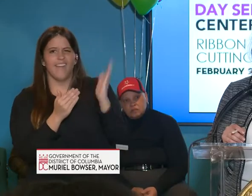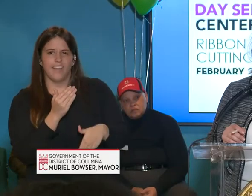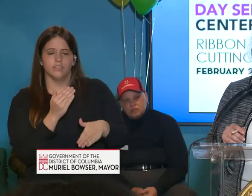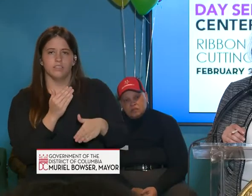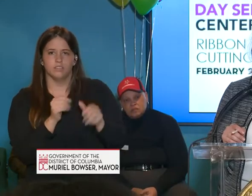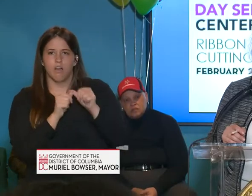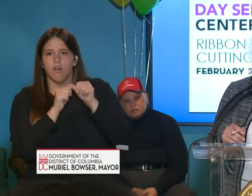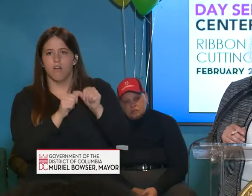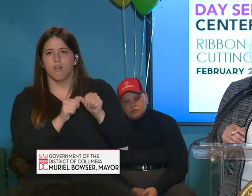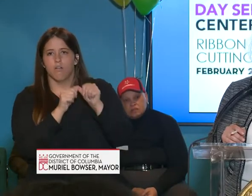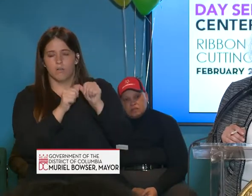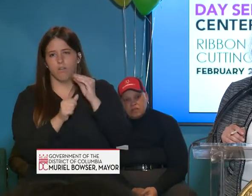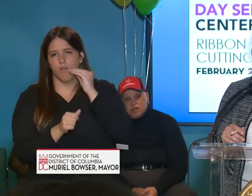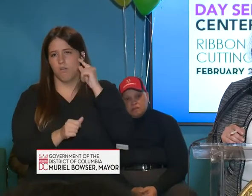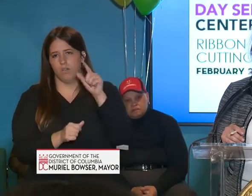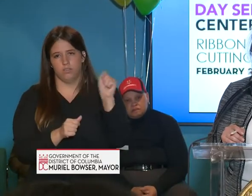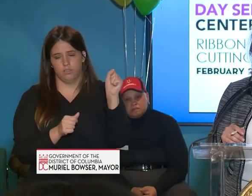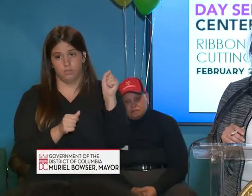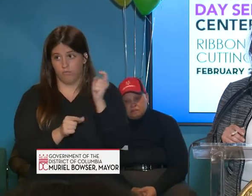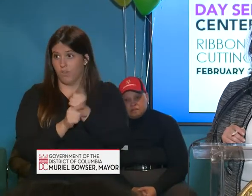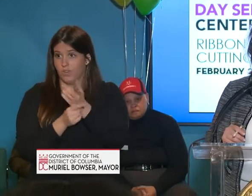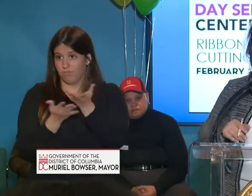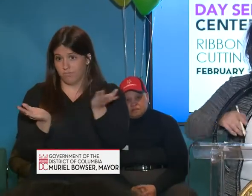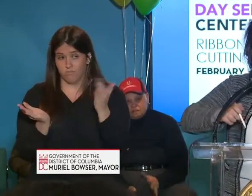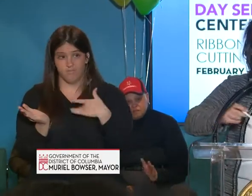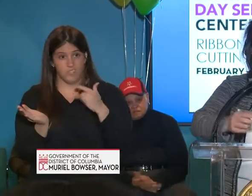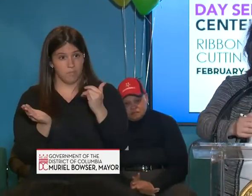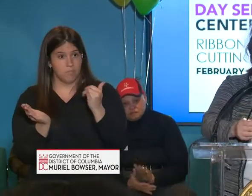chronic homelessness. Are you guys with me?